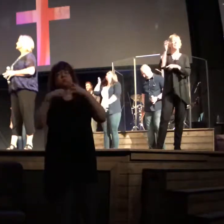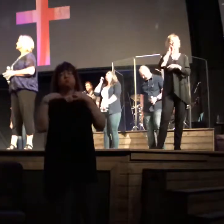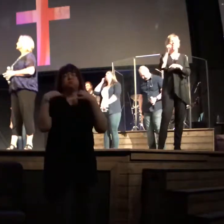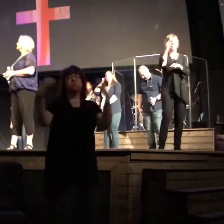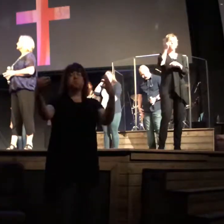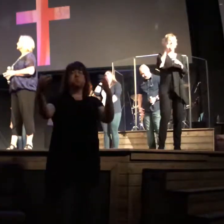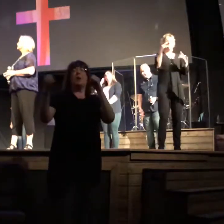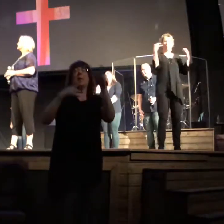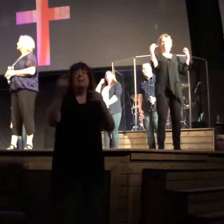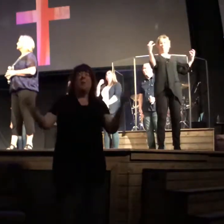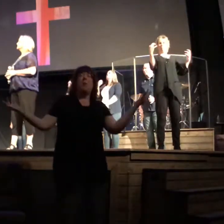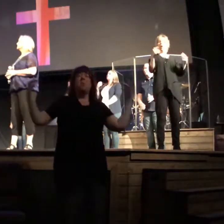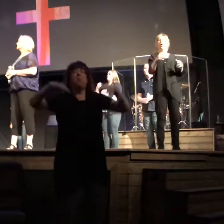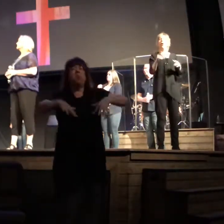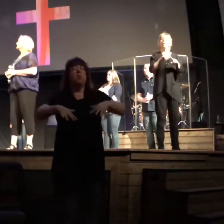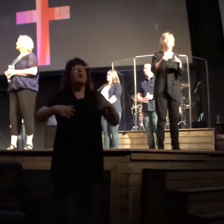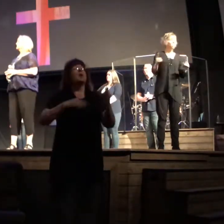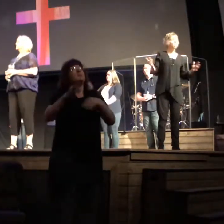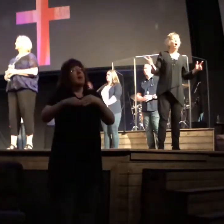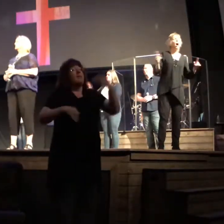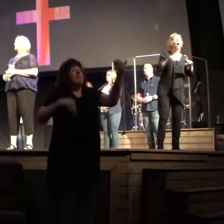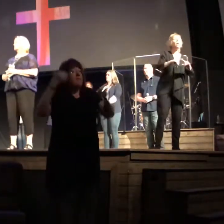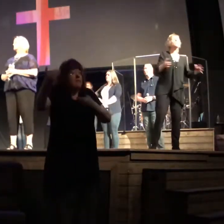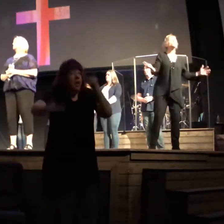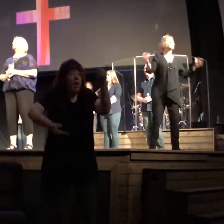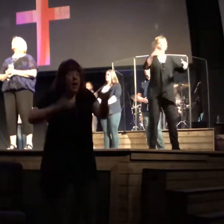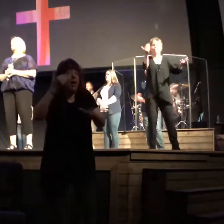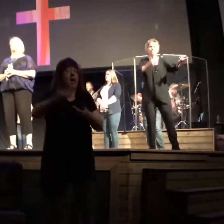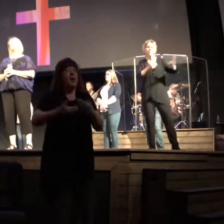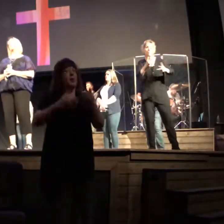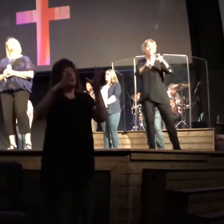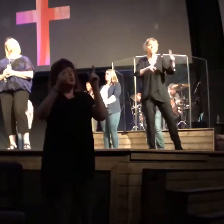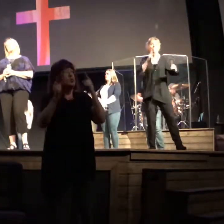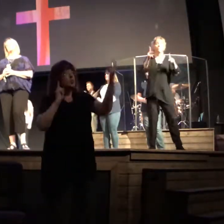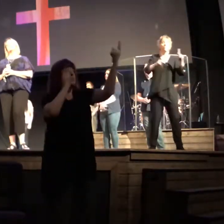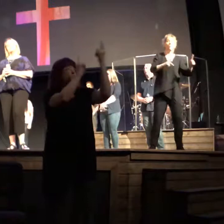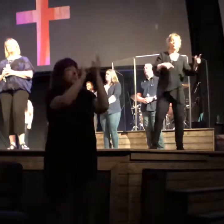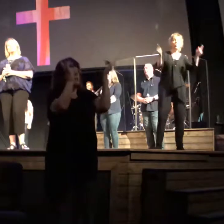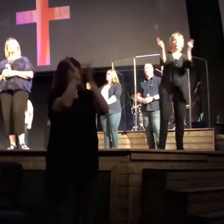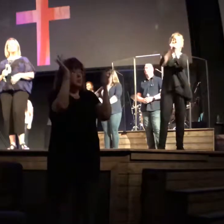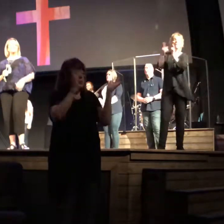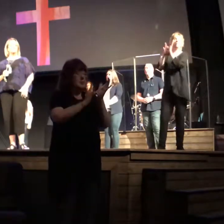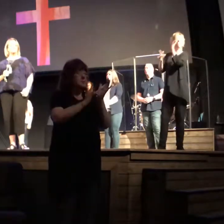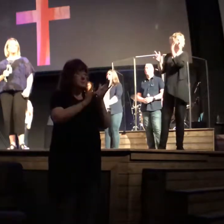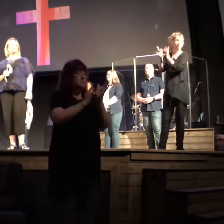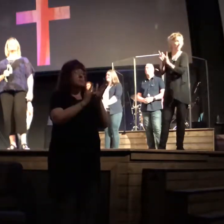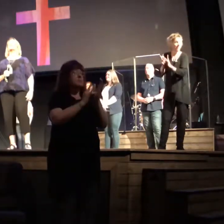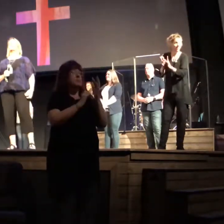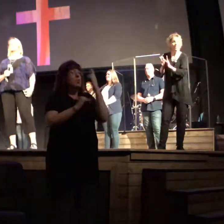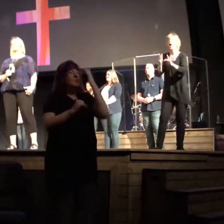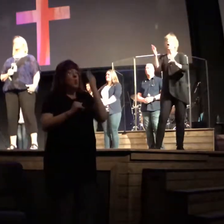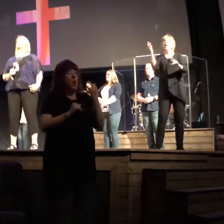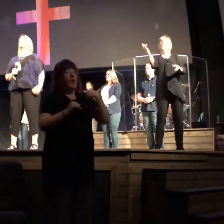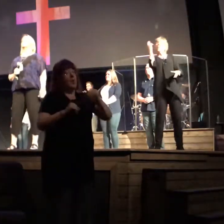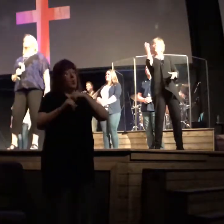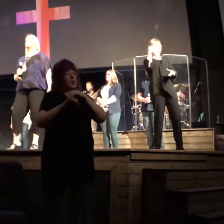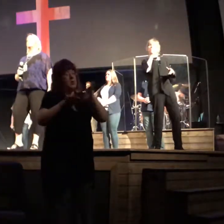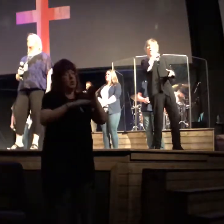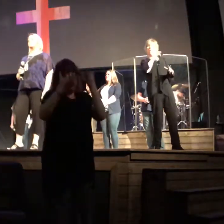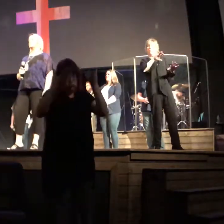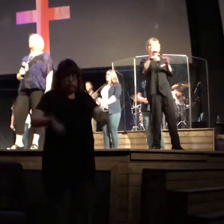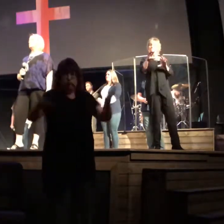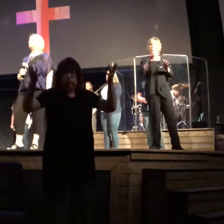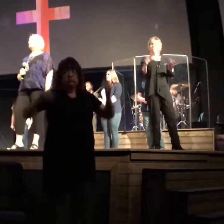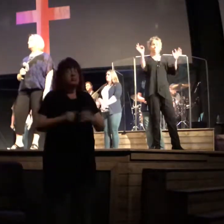people we can get through these doors. It's to invite people to meet Jesus. That's why we do what we